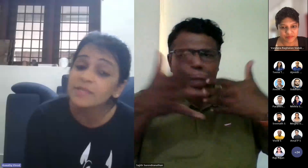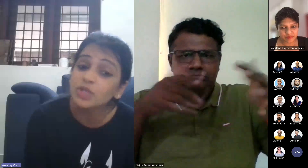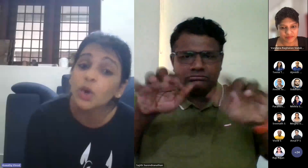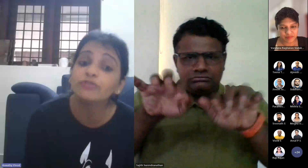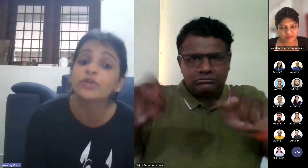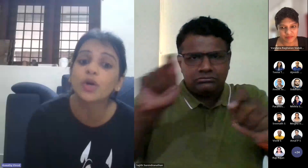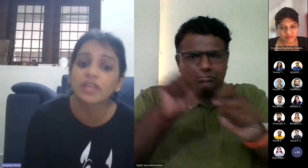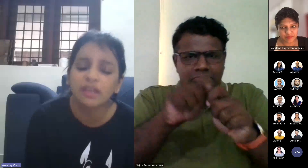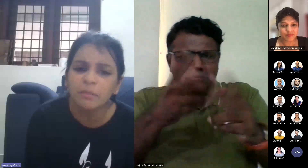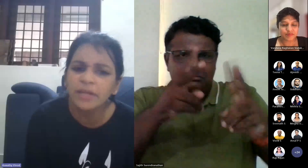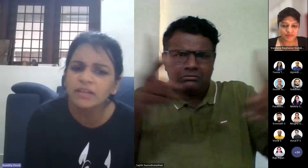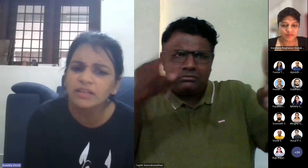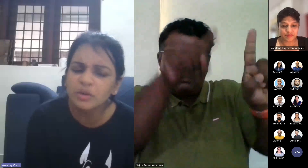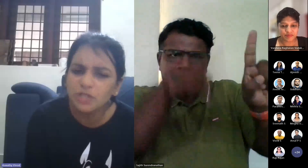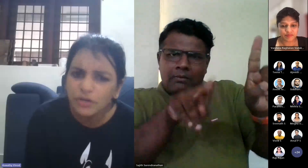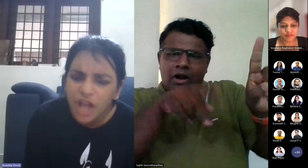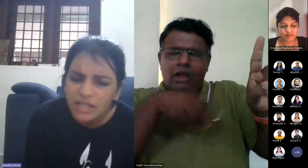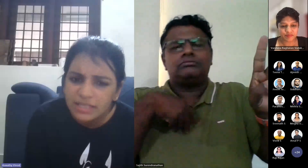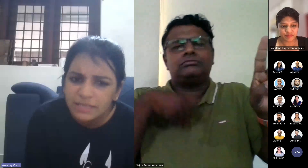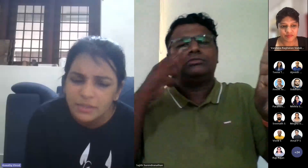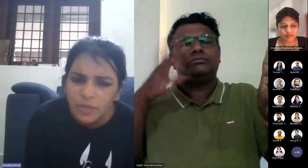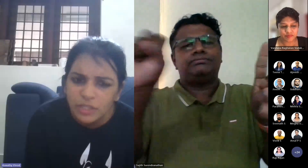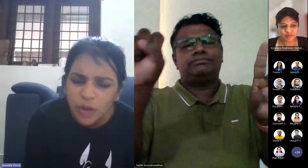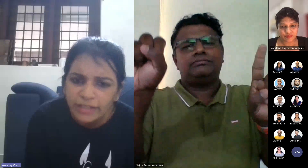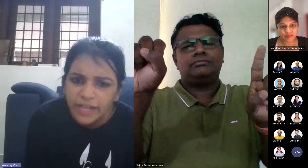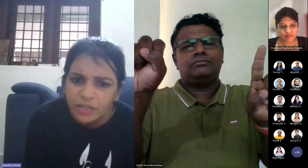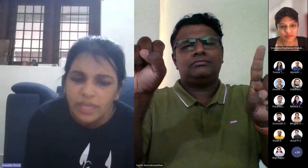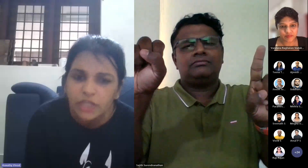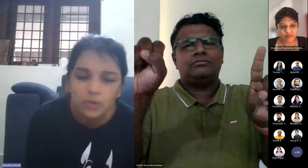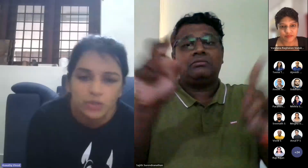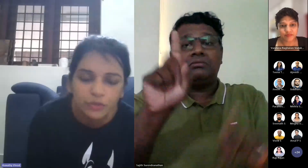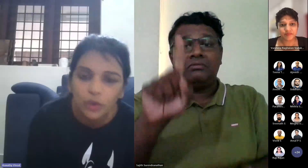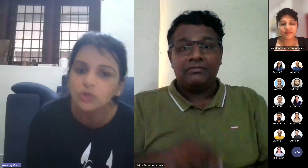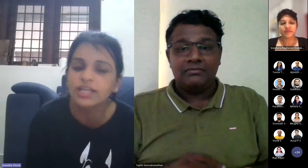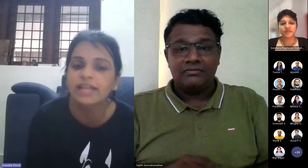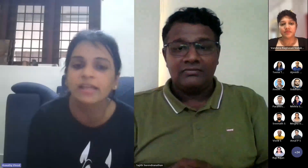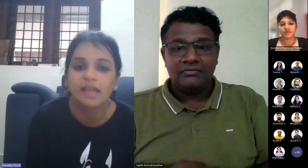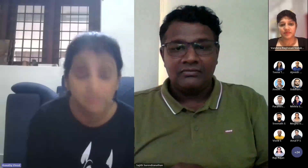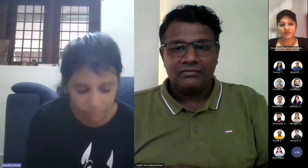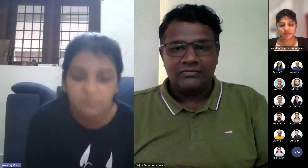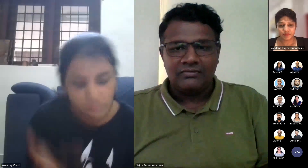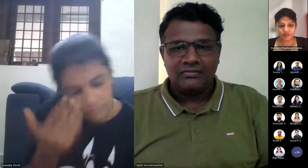Many a times there was a lot of talking, but there was a lot of transcripts as well. So I tried to make use of all those,